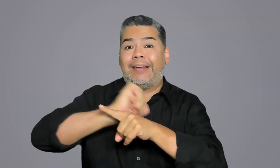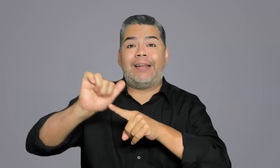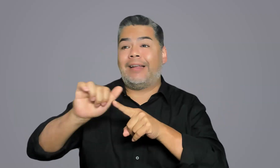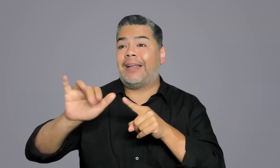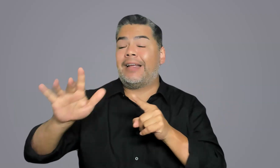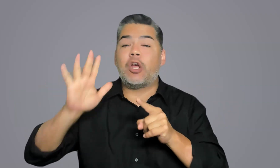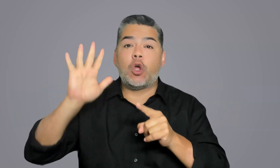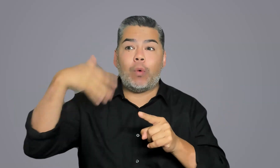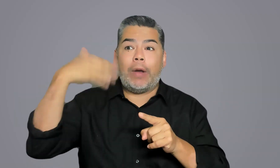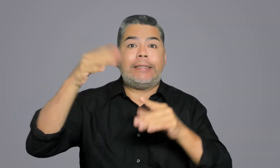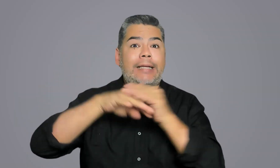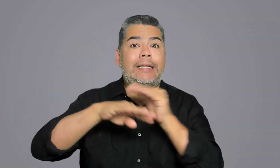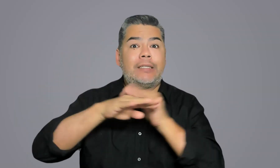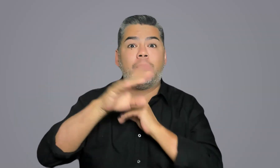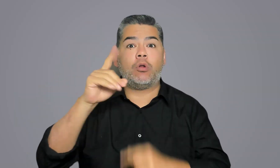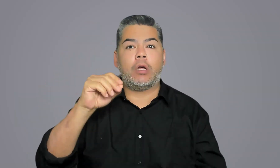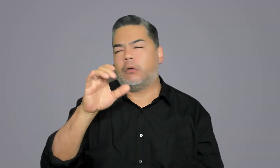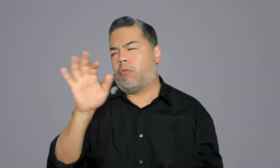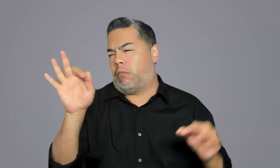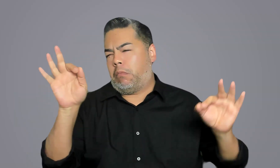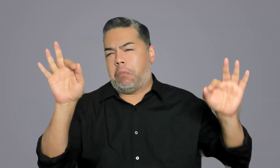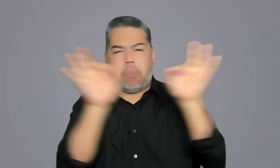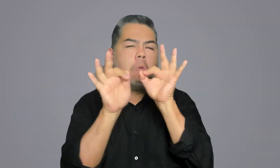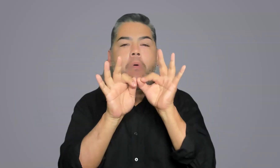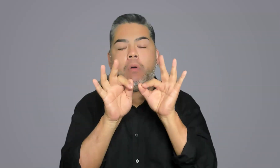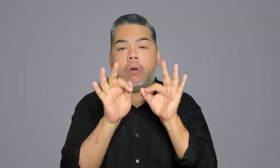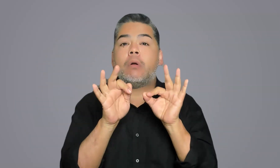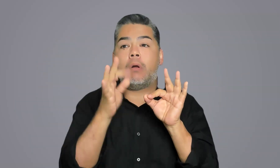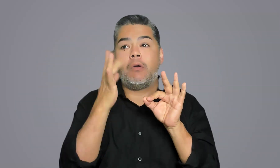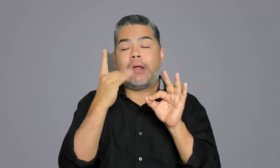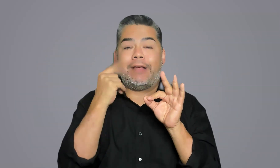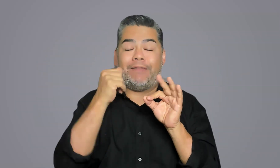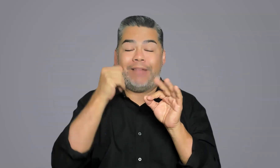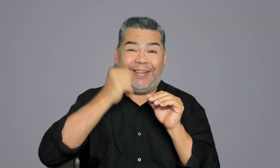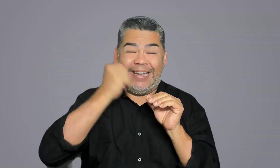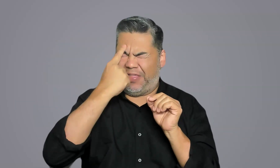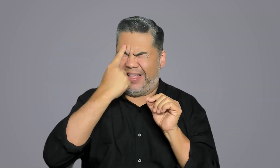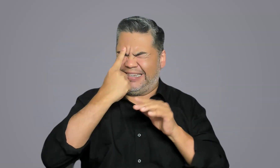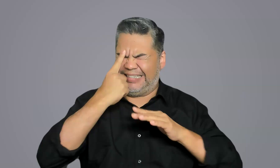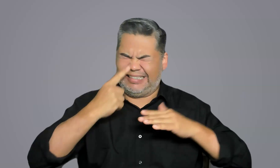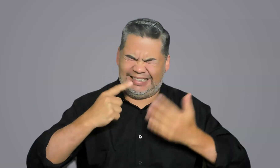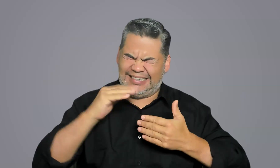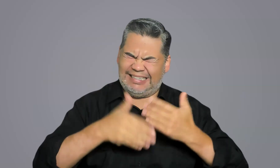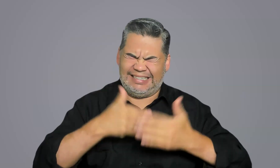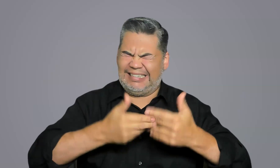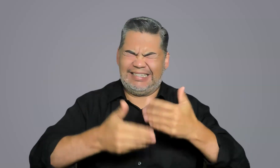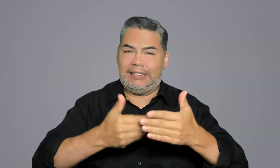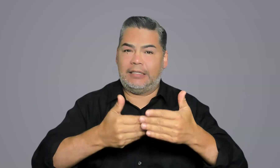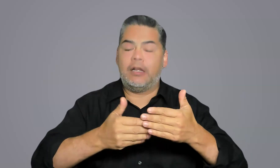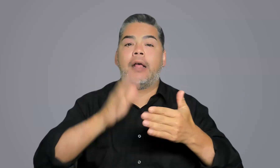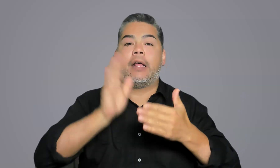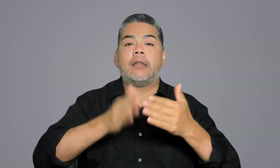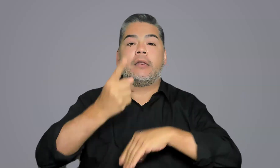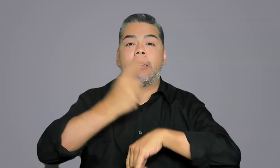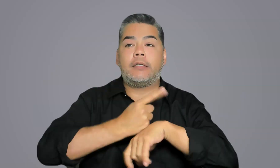documents is so important, and it's really crucial that we think about it at every step. At the end of the day, why are we creating something if we don't want it